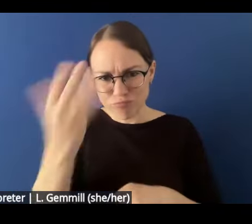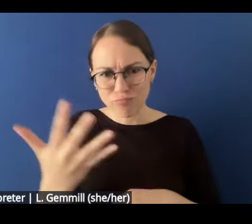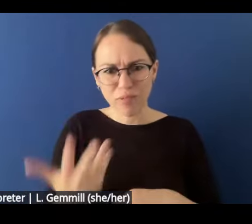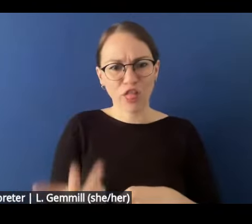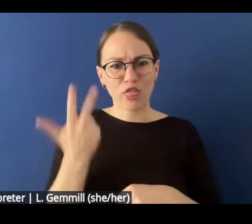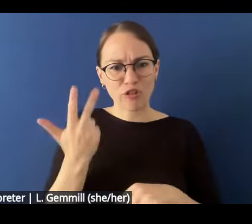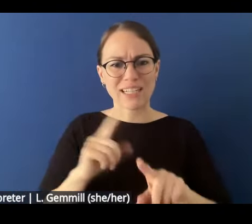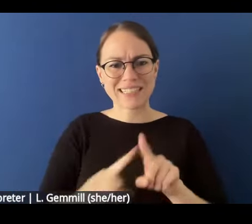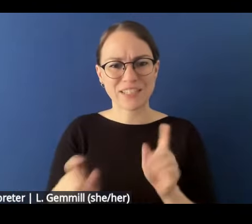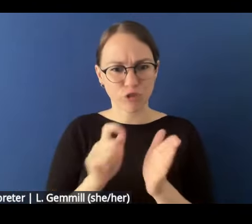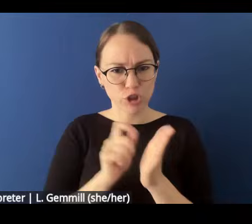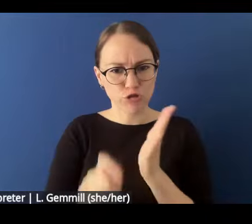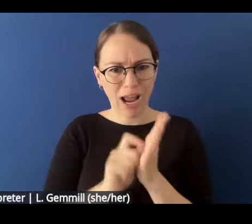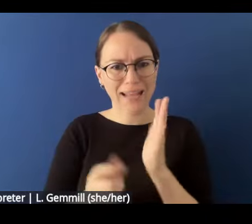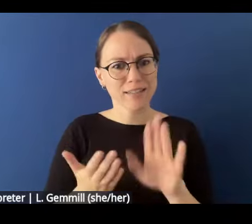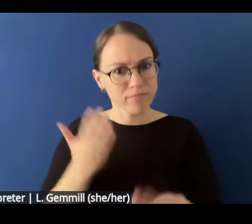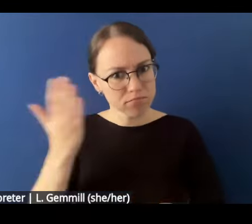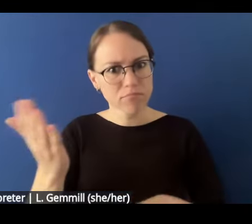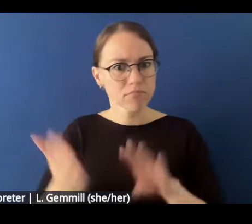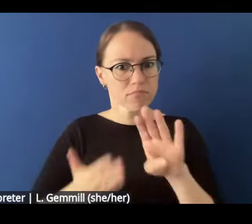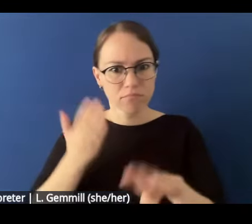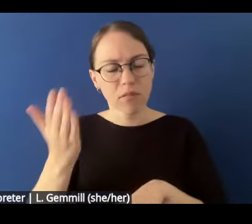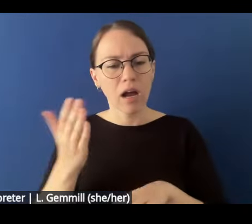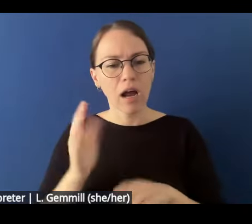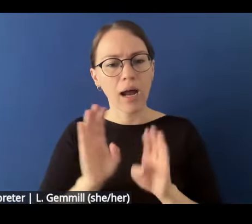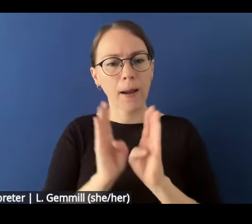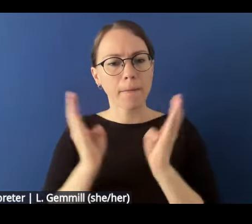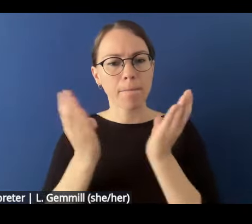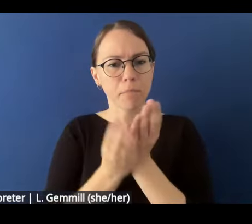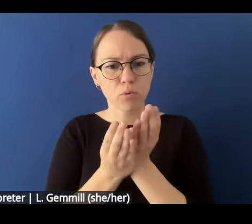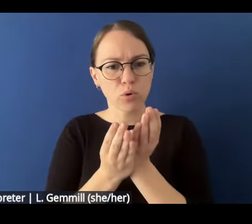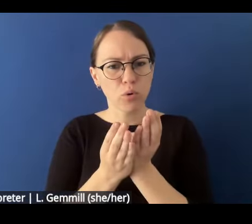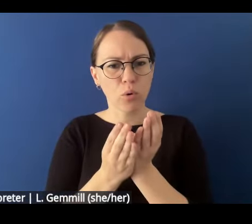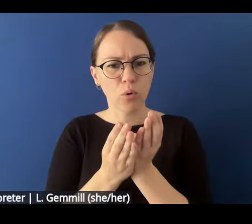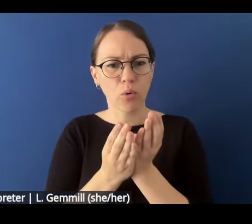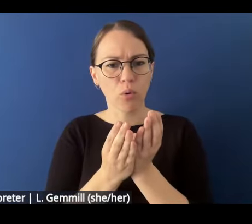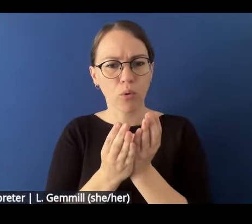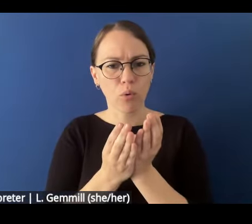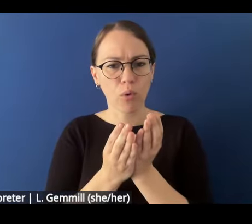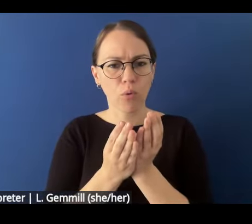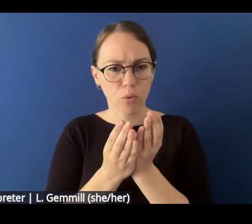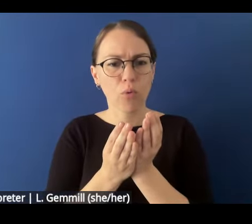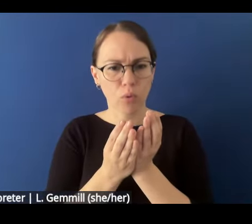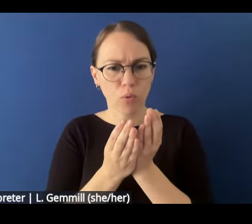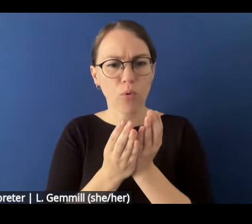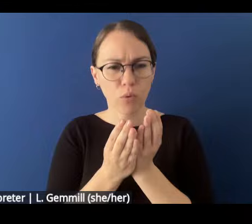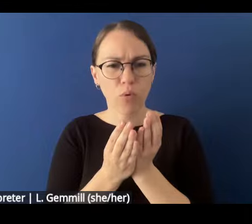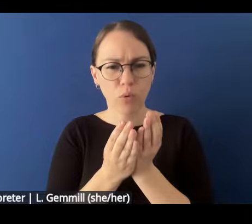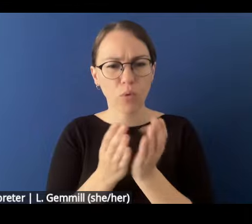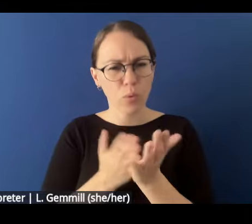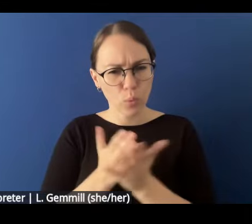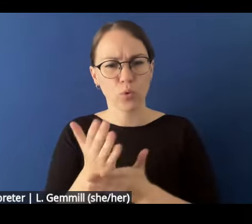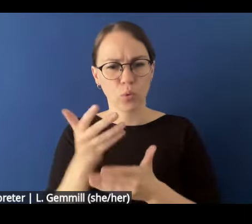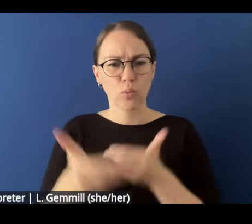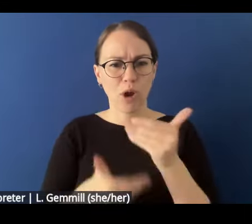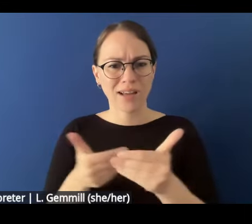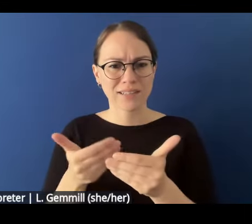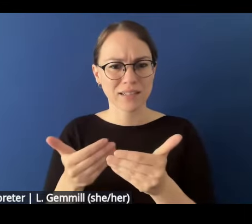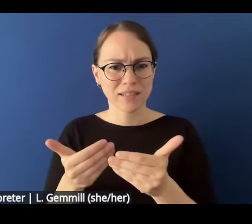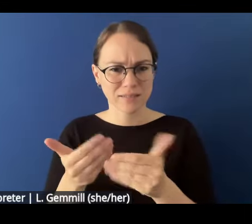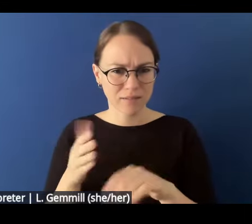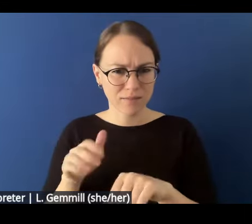for submission that we were withdrawing the proposed constitutional amendment and petition submitted